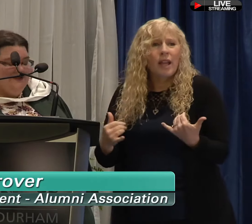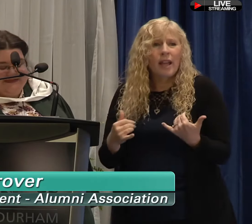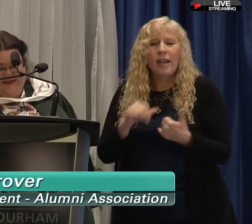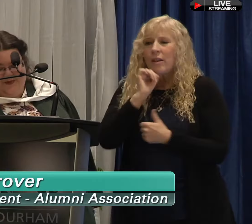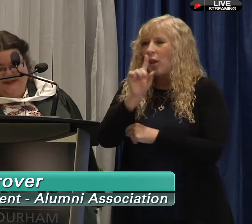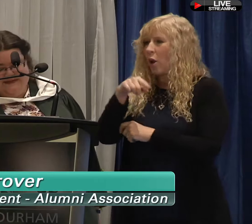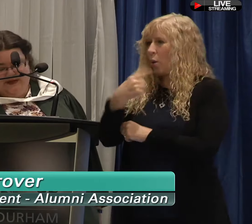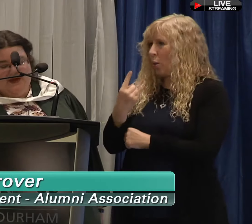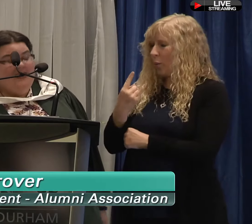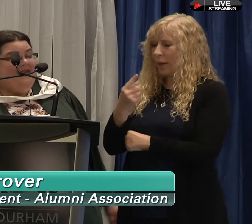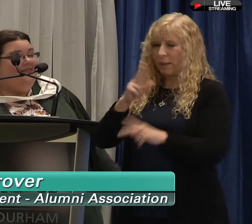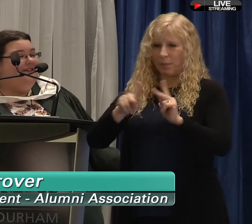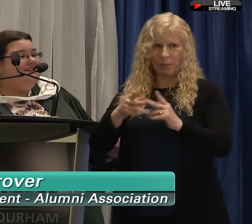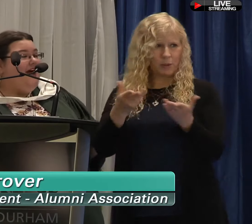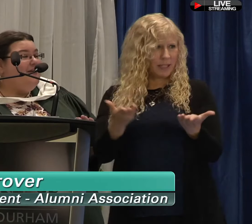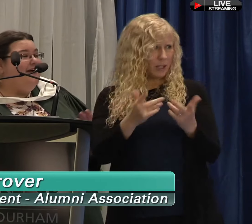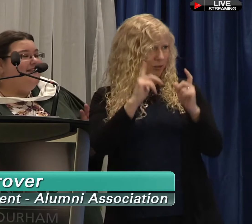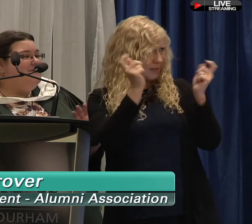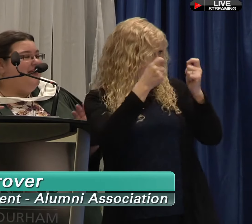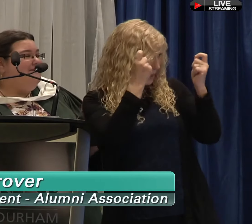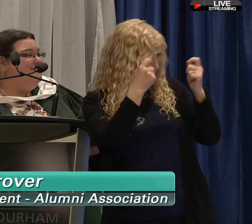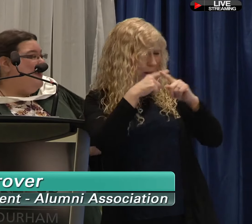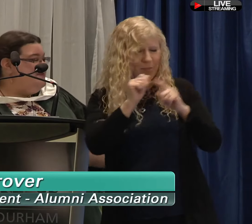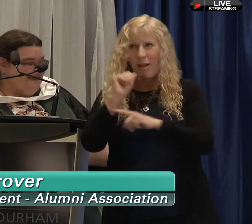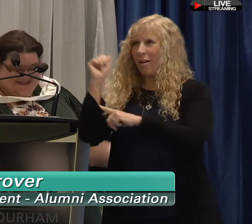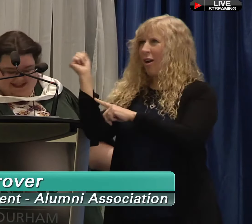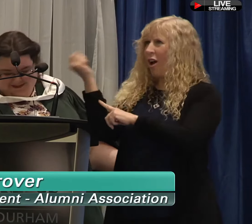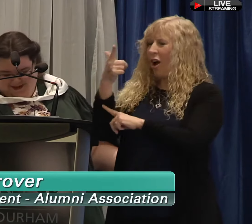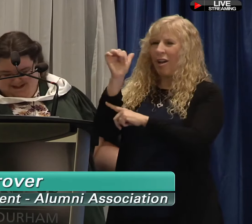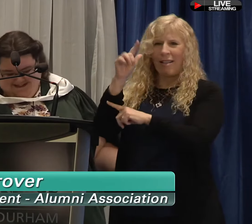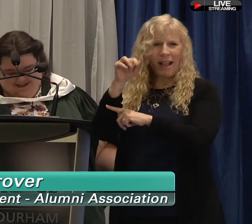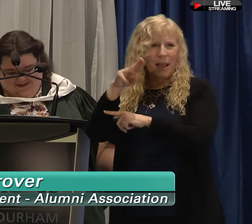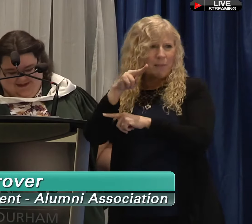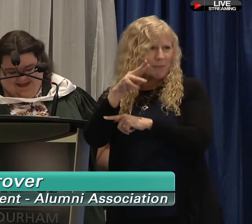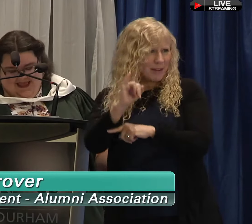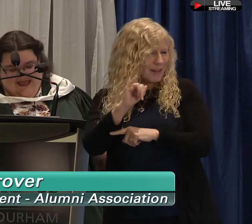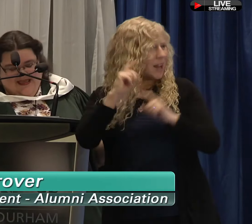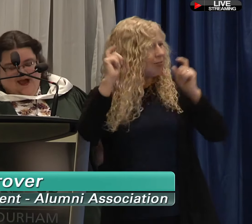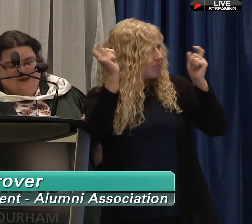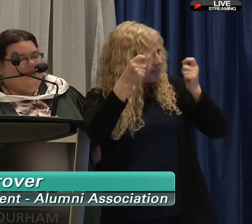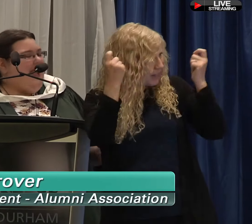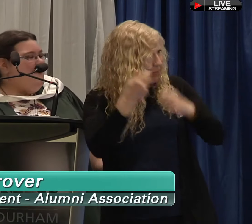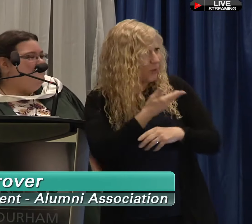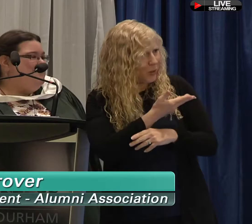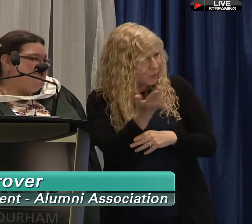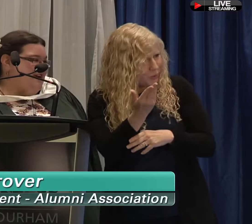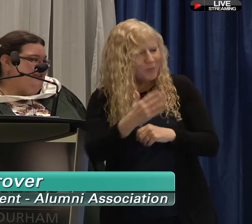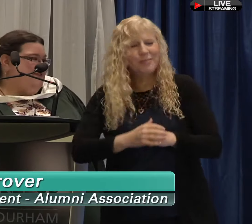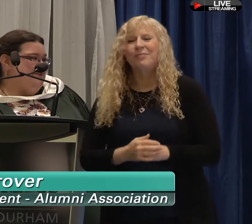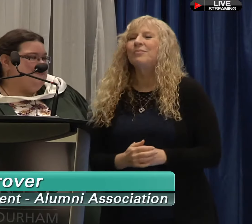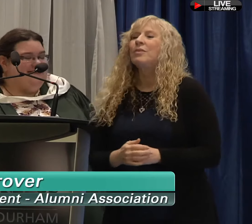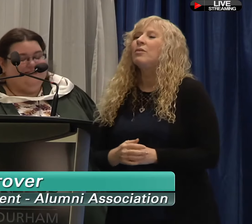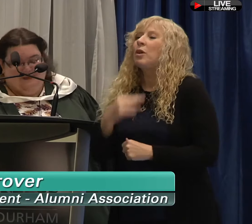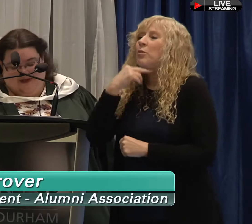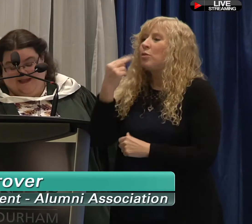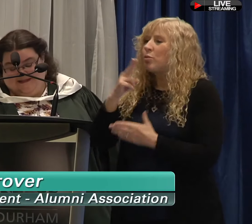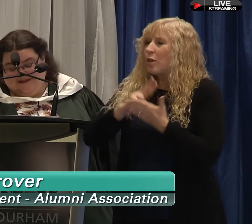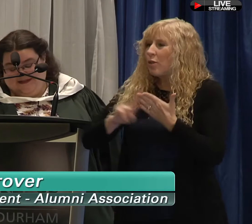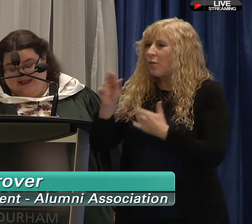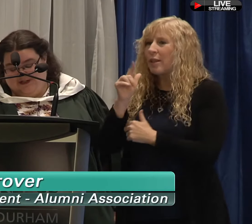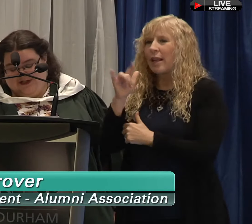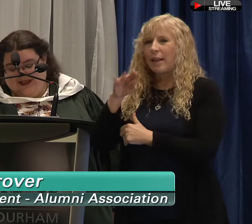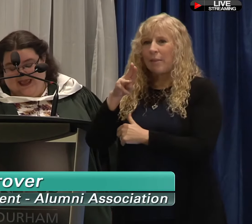everyone here celebrates you, the entire alumni family celebrates you. On behalf of the Trent University